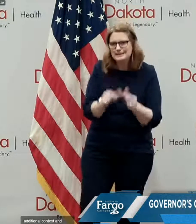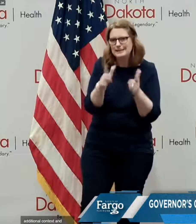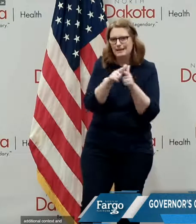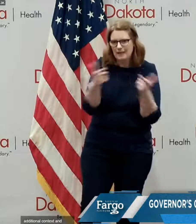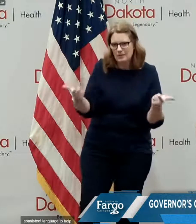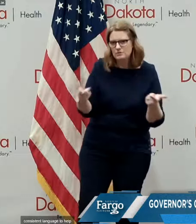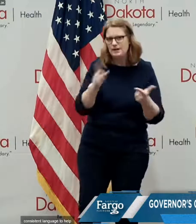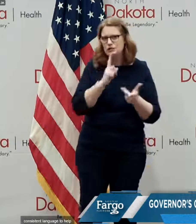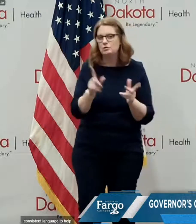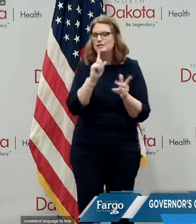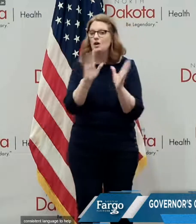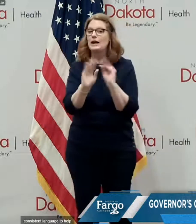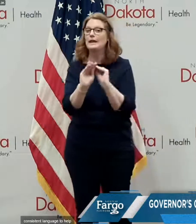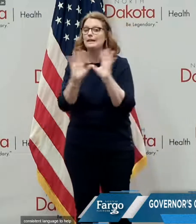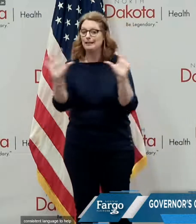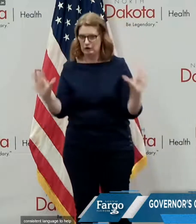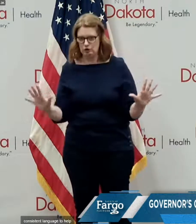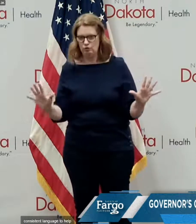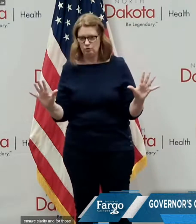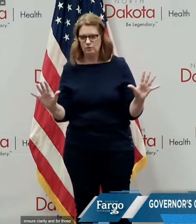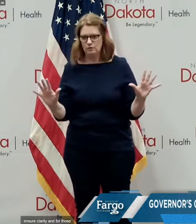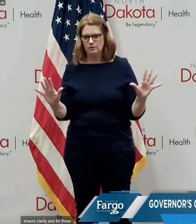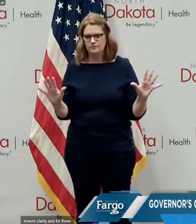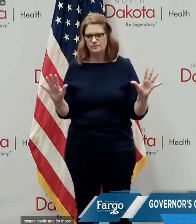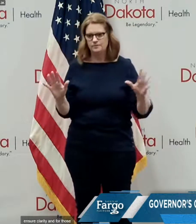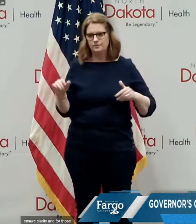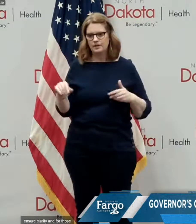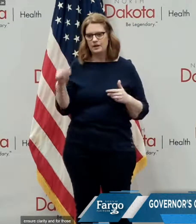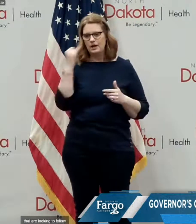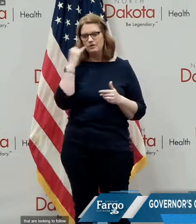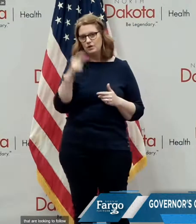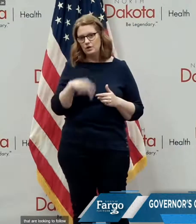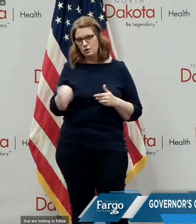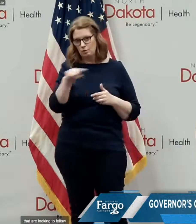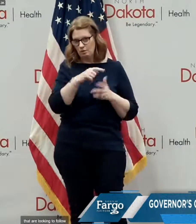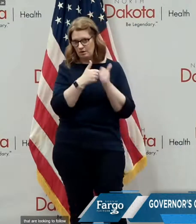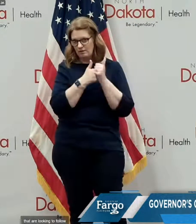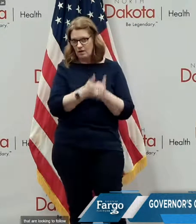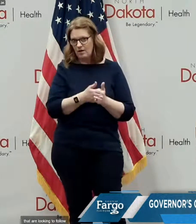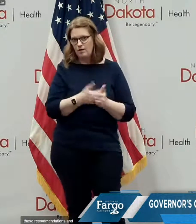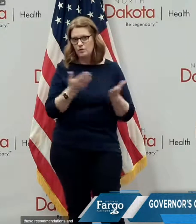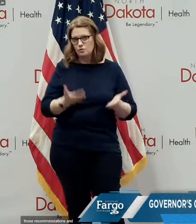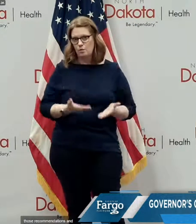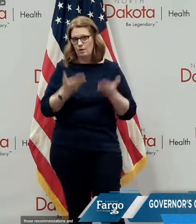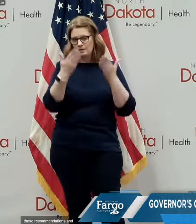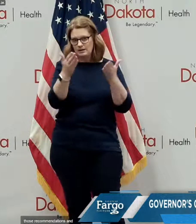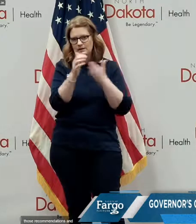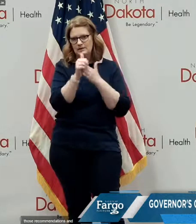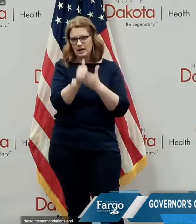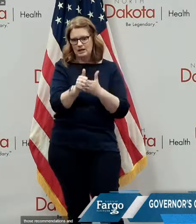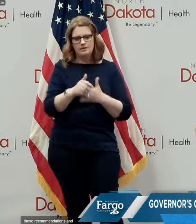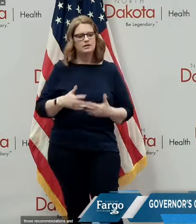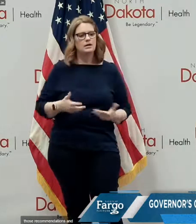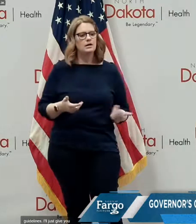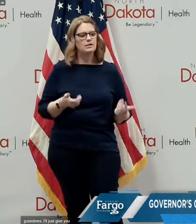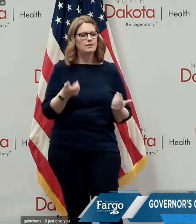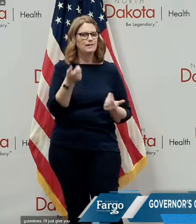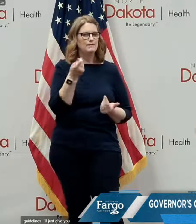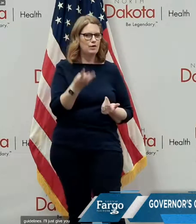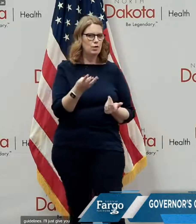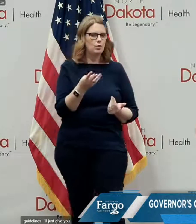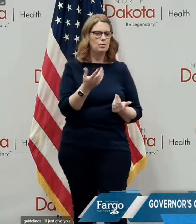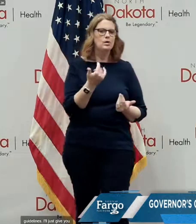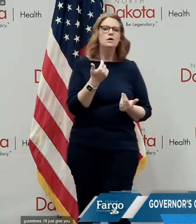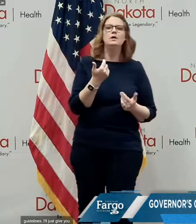clarity for those that are looking to follow those recommendations and guidelines. I'll just give you a few of those. In the